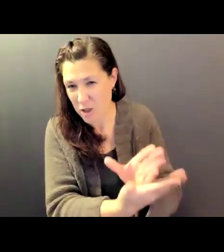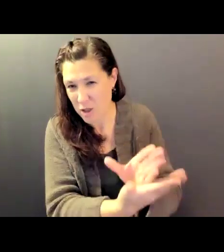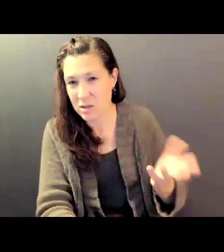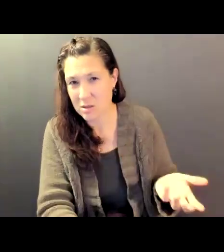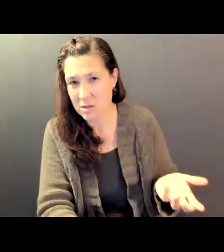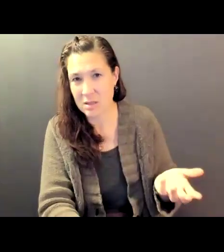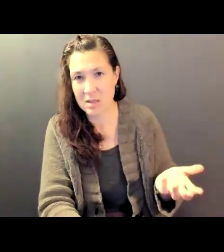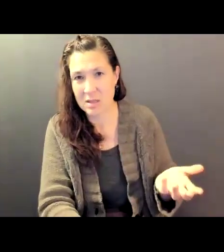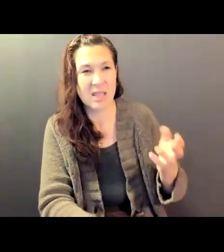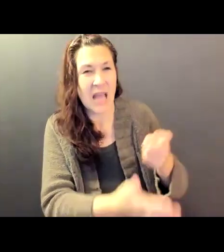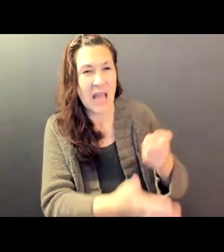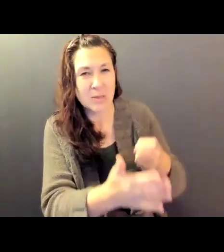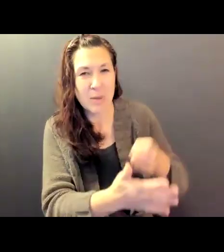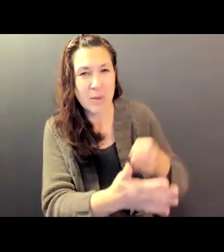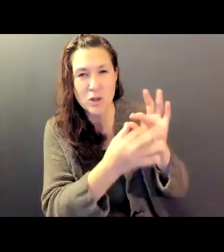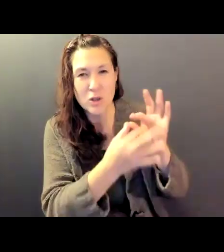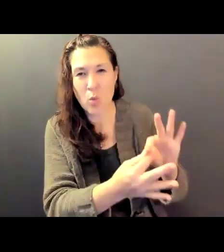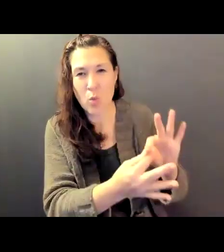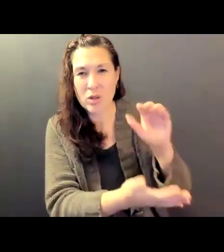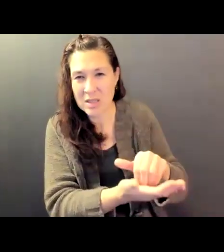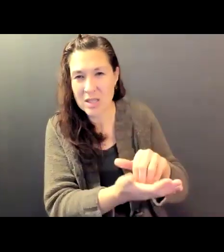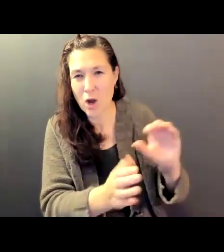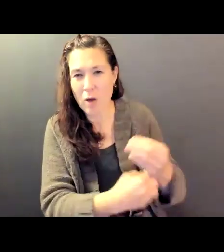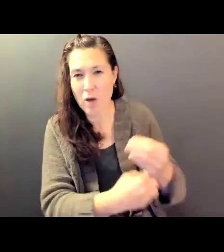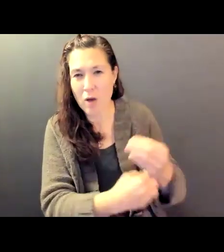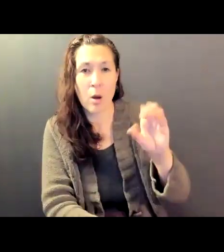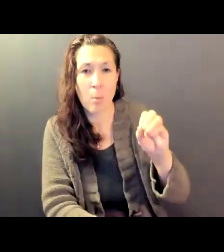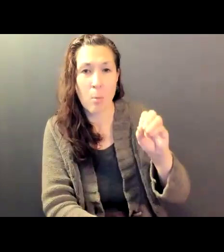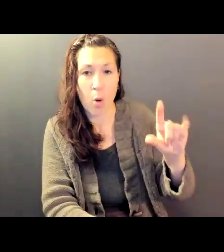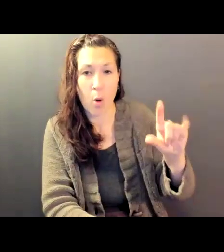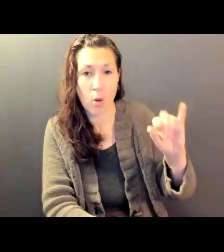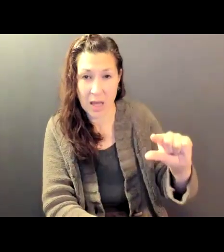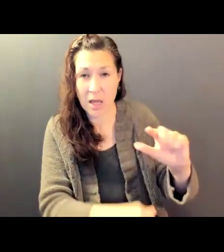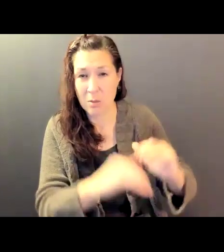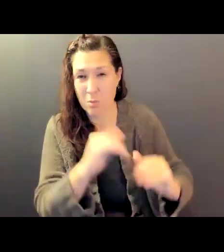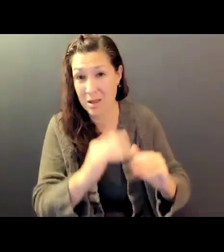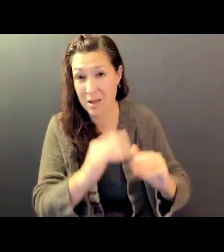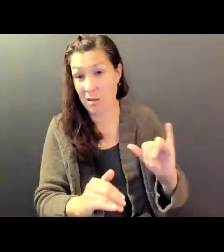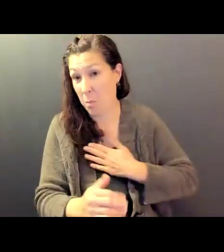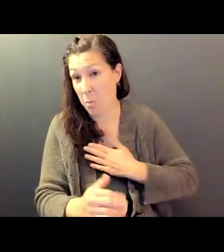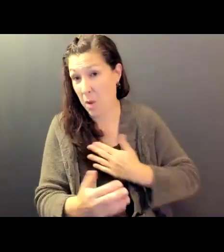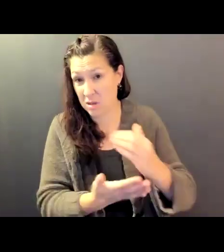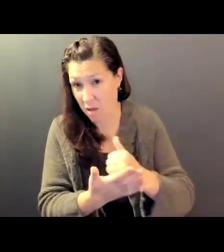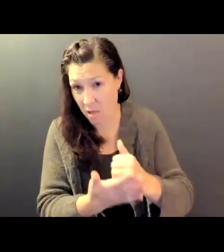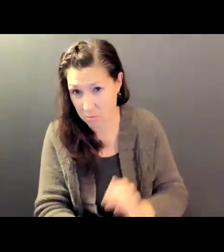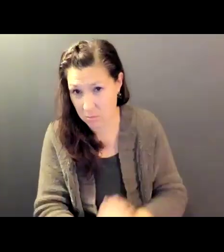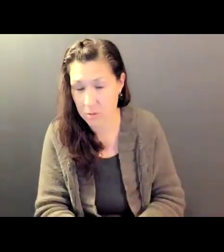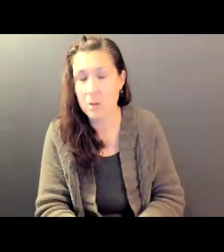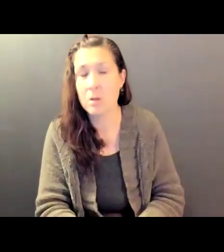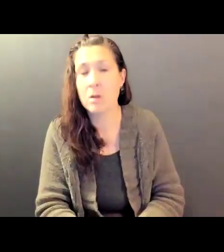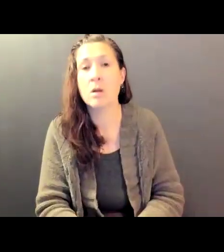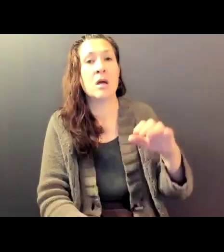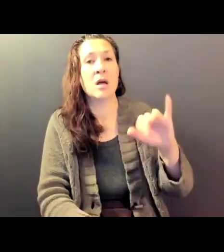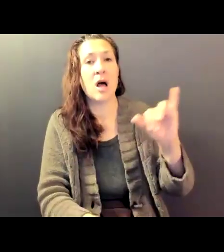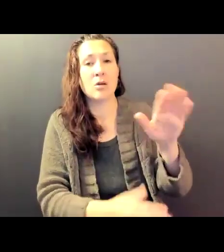central office expenses that you might see in the bowling building, my salary for one, but also those central budgeted